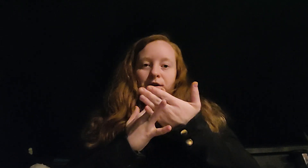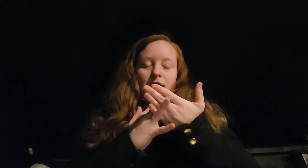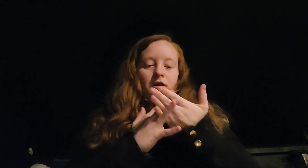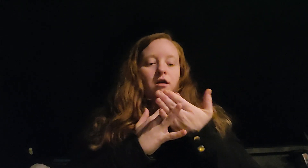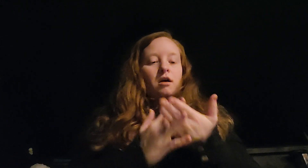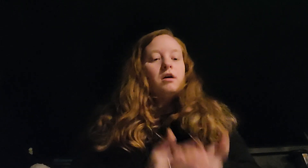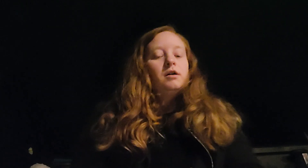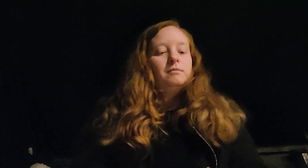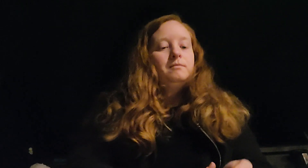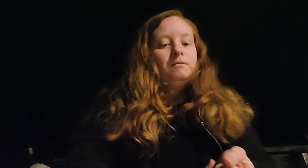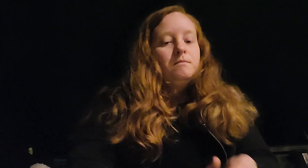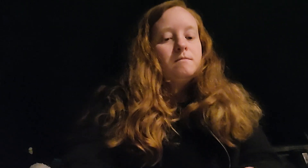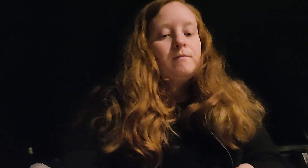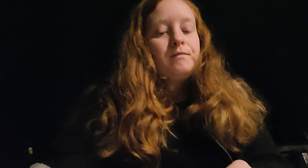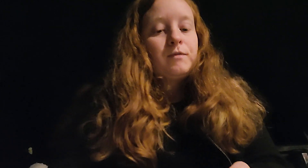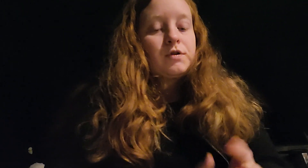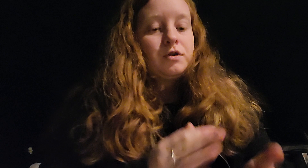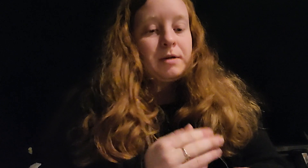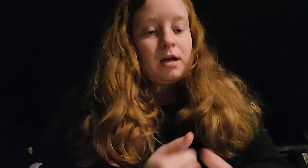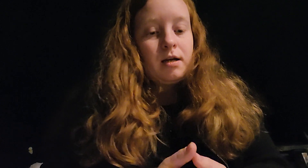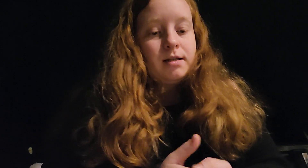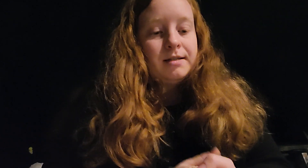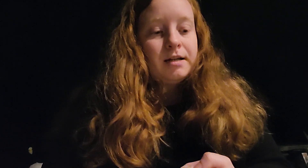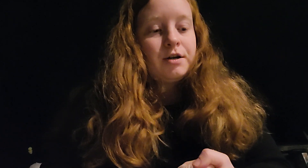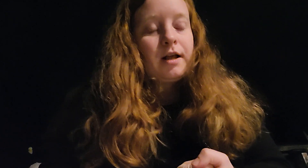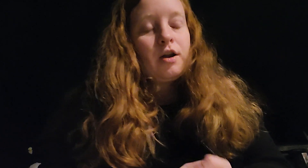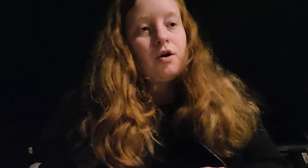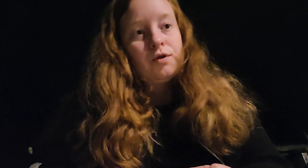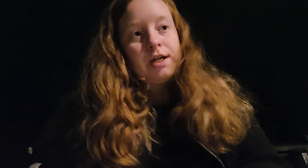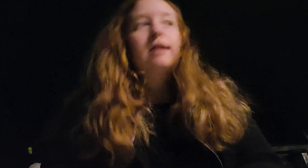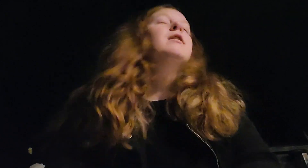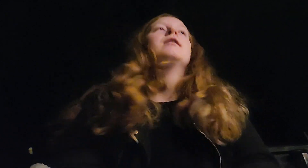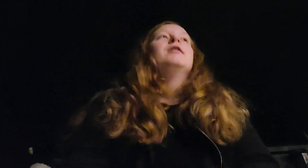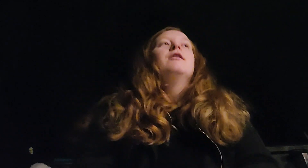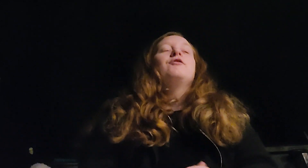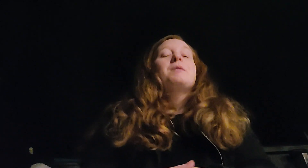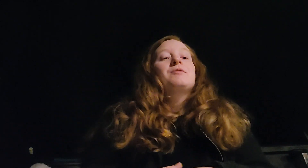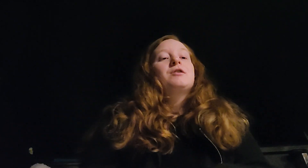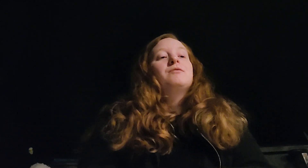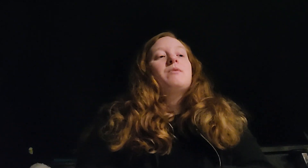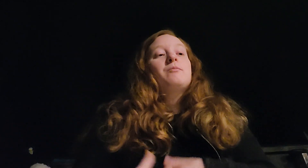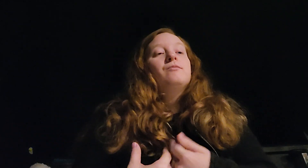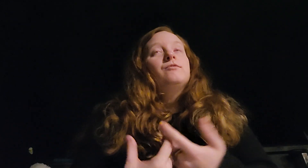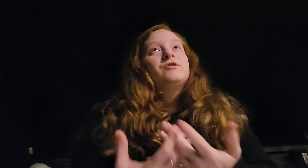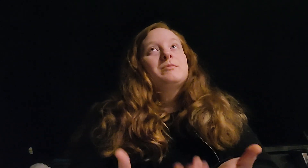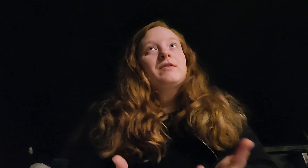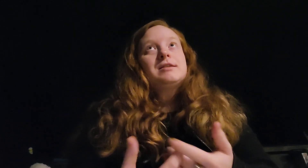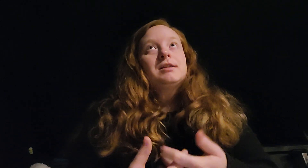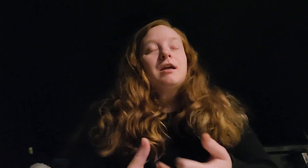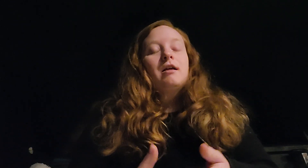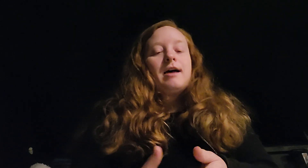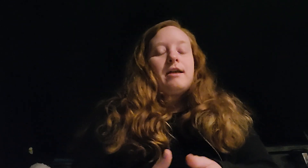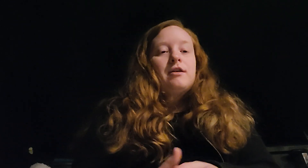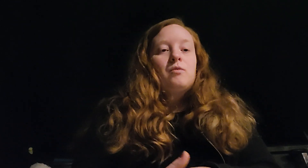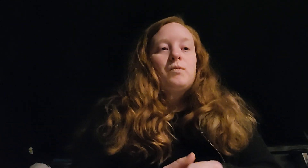it. Excuse me. Desert and ocean. If you remember when some of us did Aladdin, we